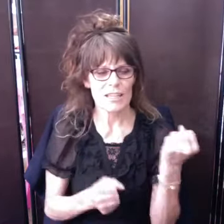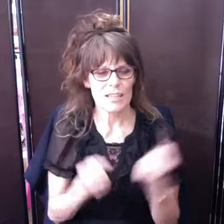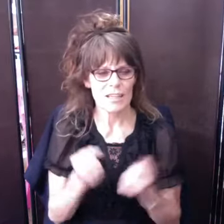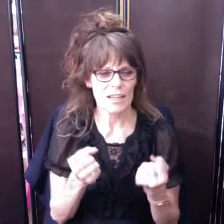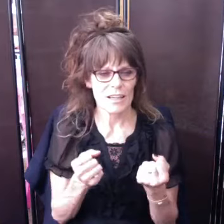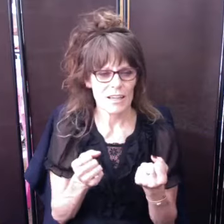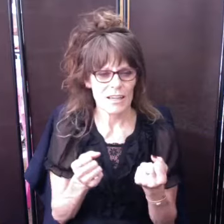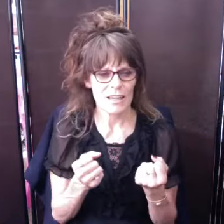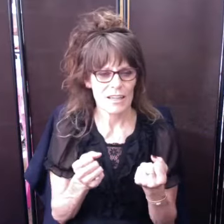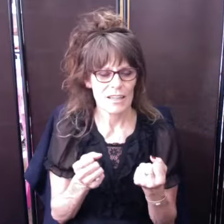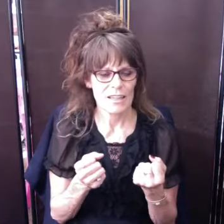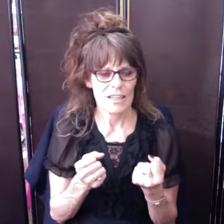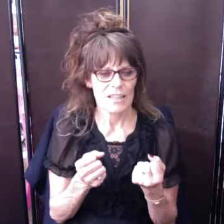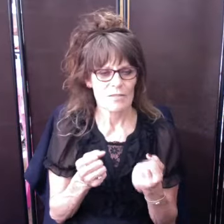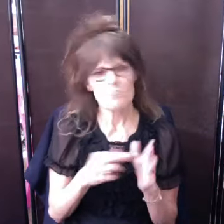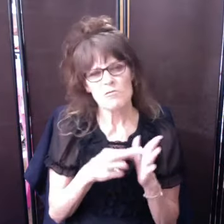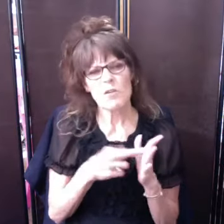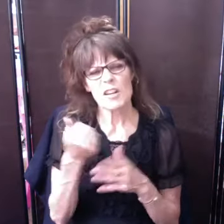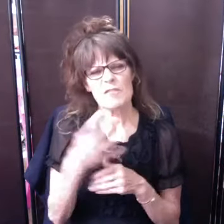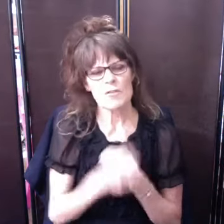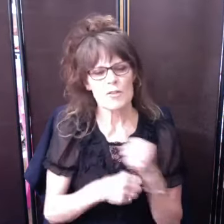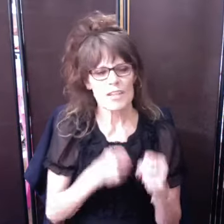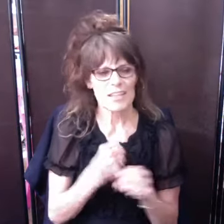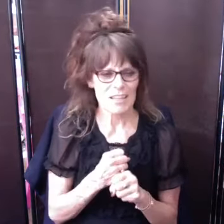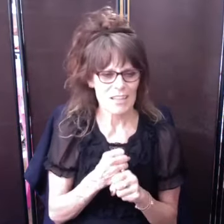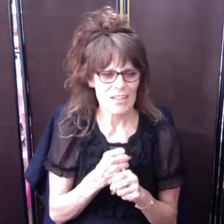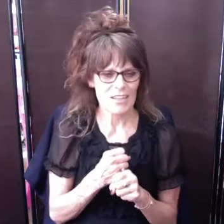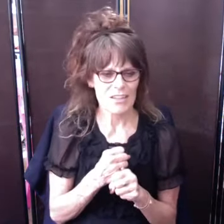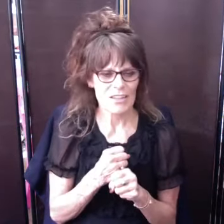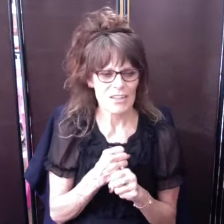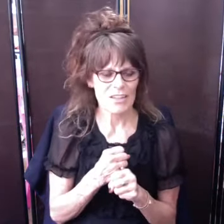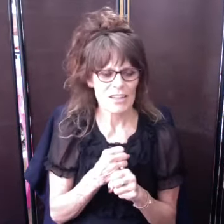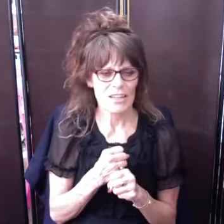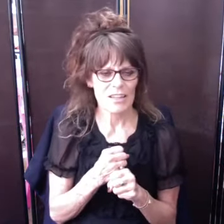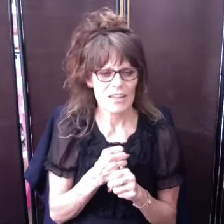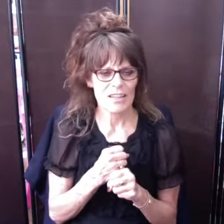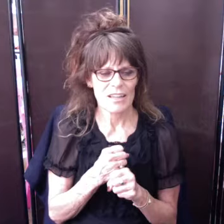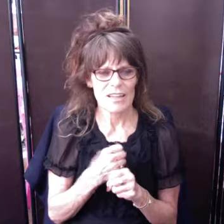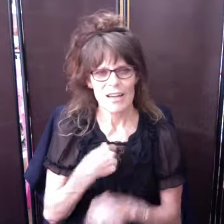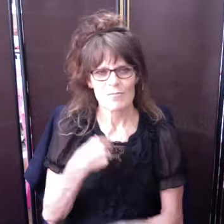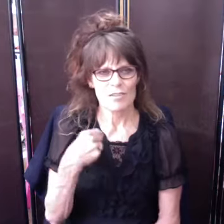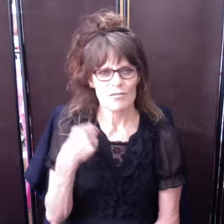couple of years, that I'd put it up on blocks and it could have been my retirement. What fool that I am. I can't even